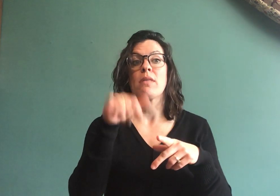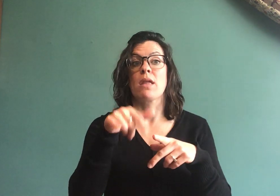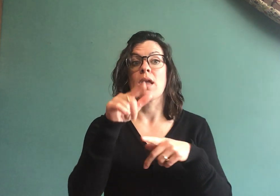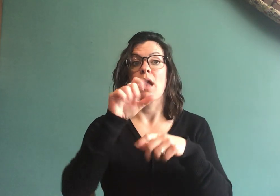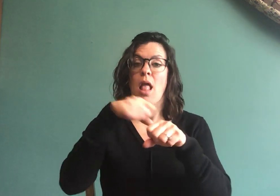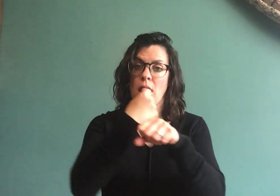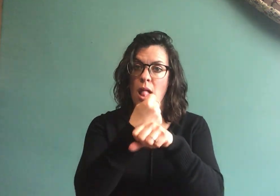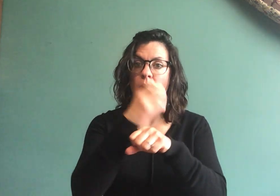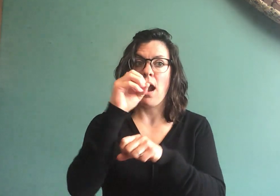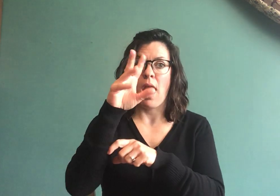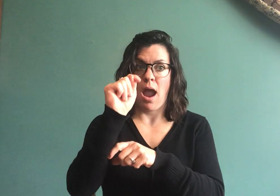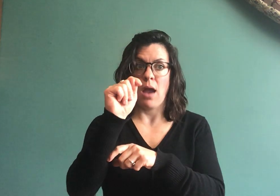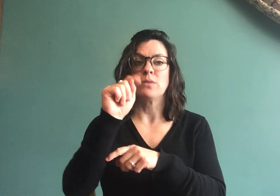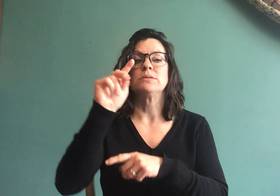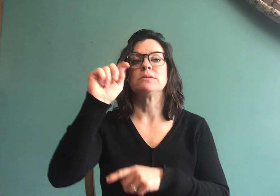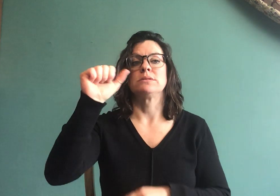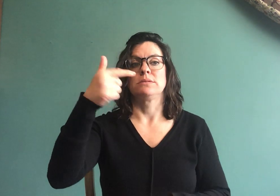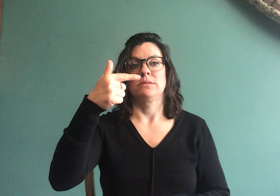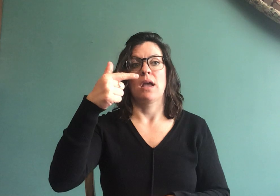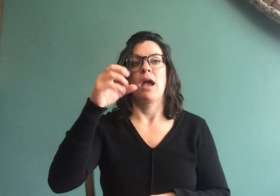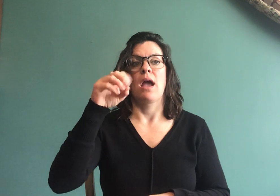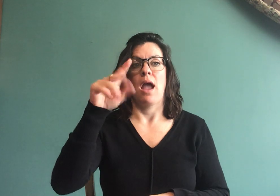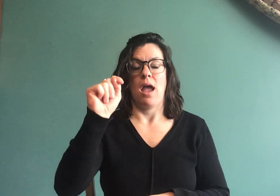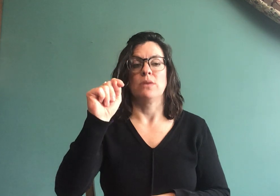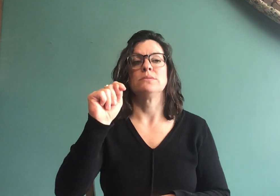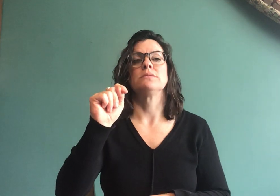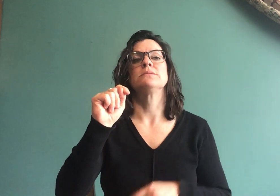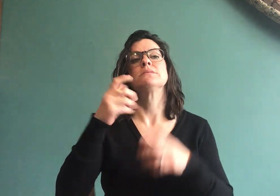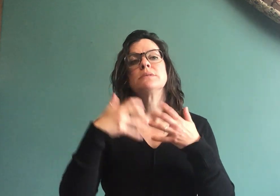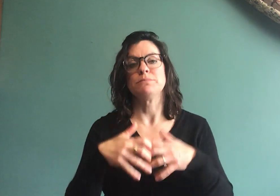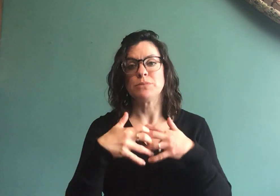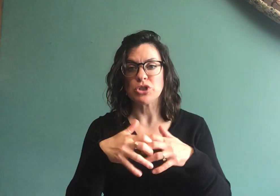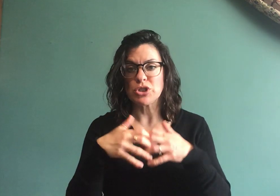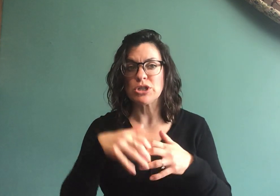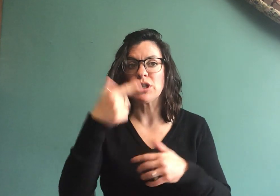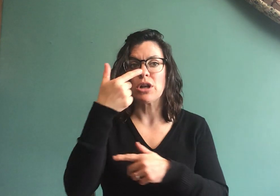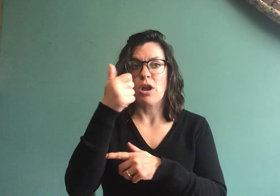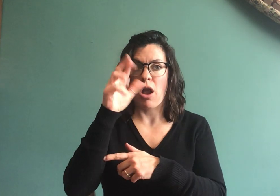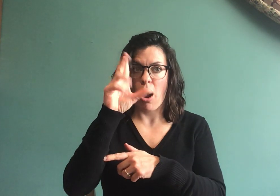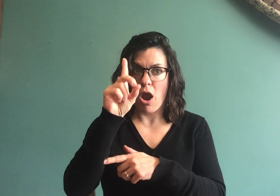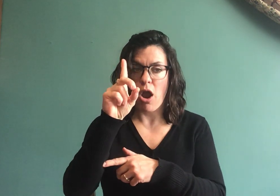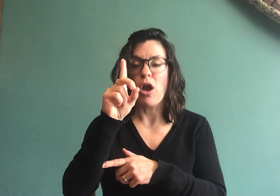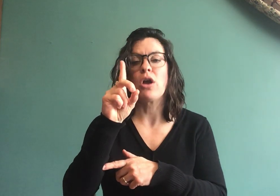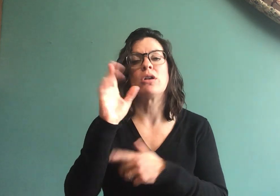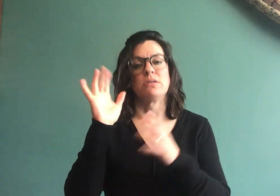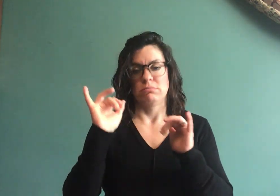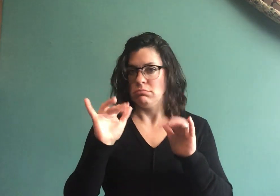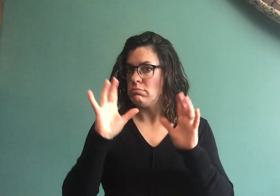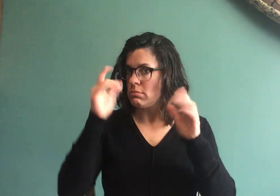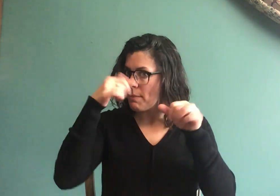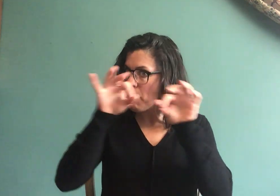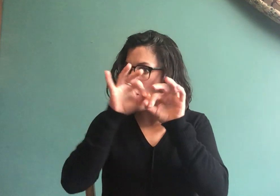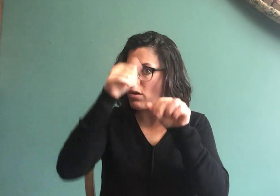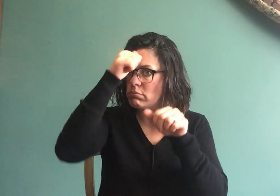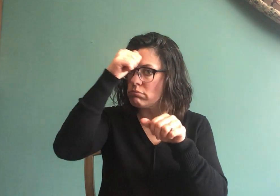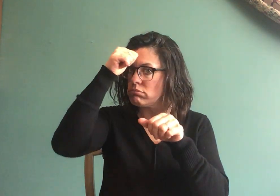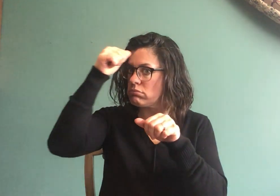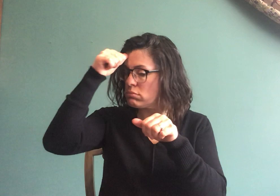changing blades, you're changing bits, you're changing anything. Make sure the machine is disconnected the best you can. All right, and